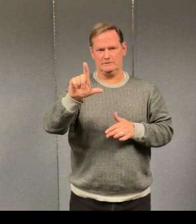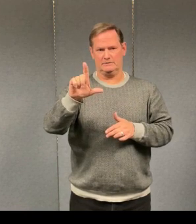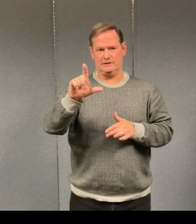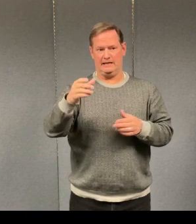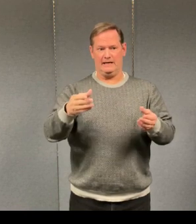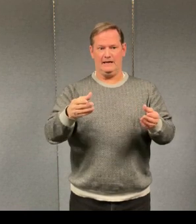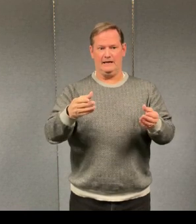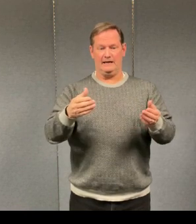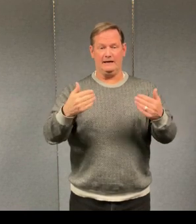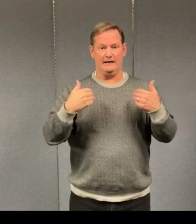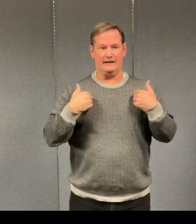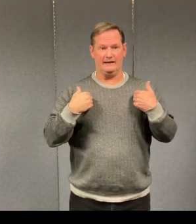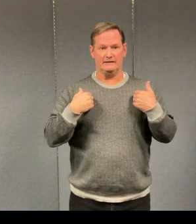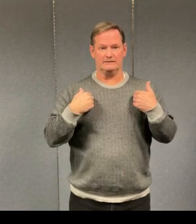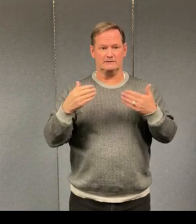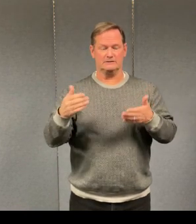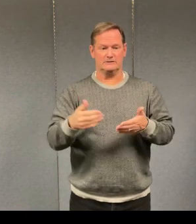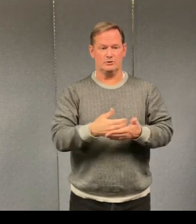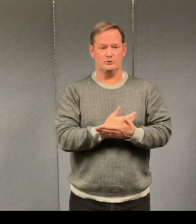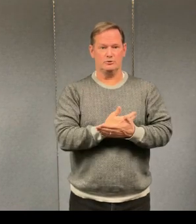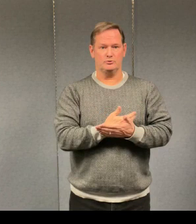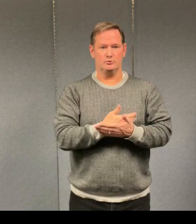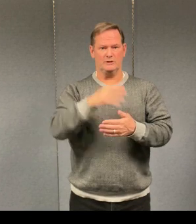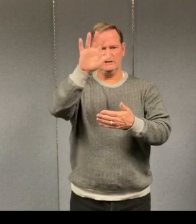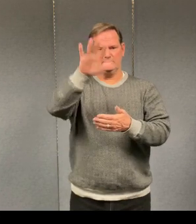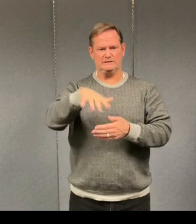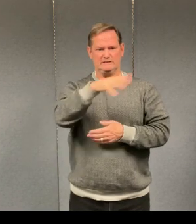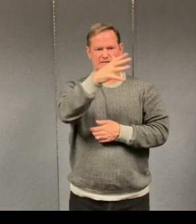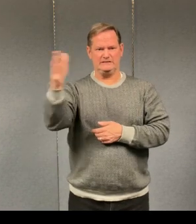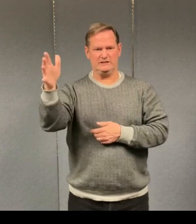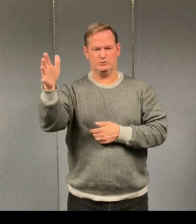guess they are remodeling or something on the second floor. See you tomorrow.